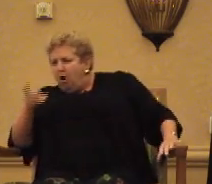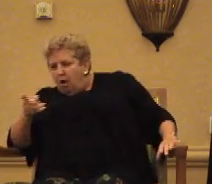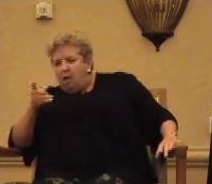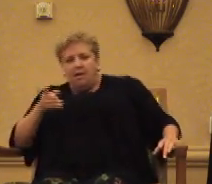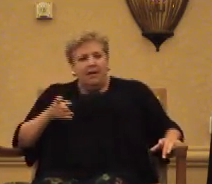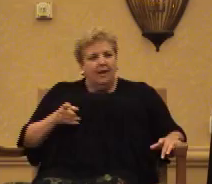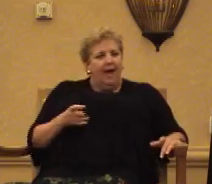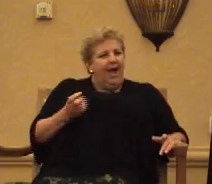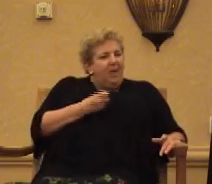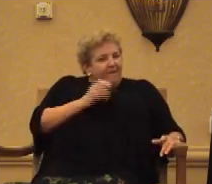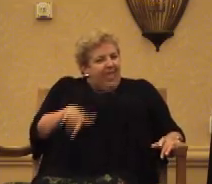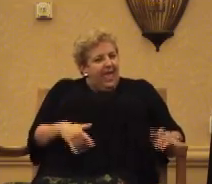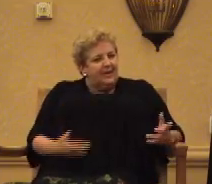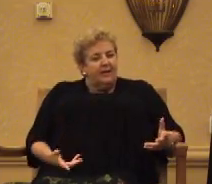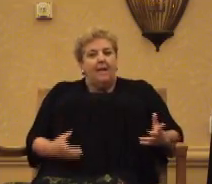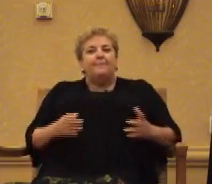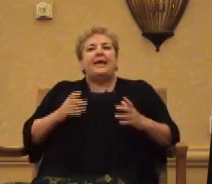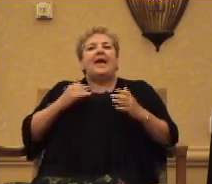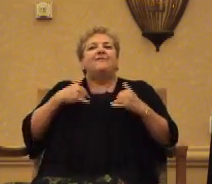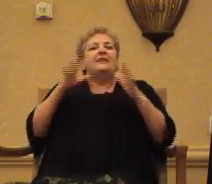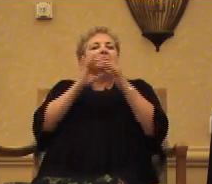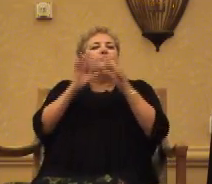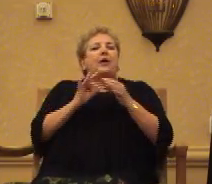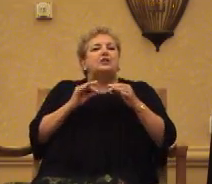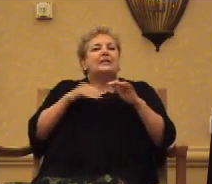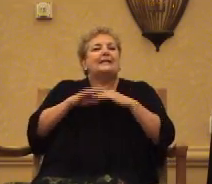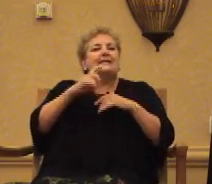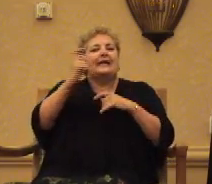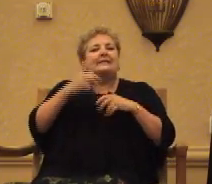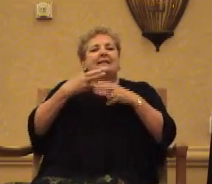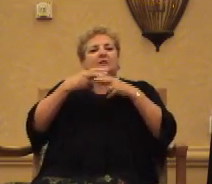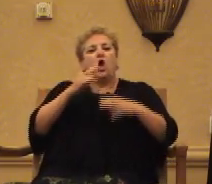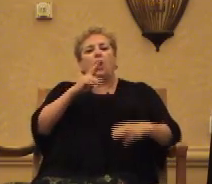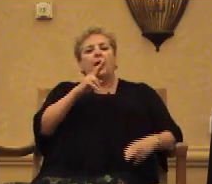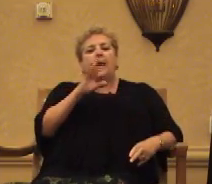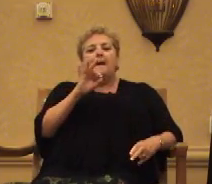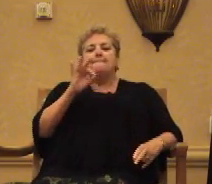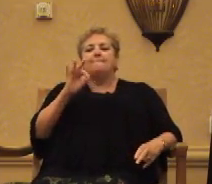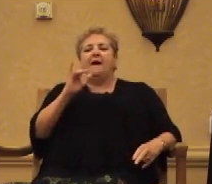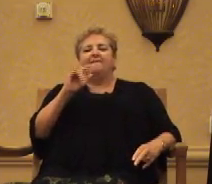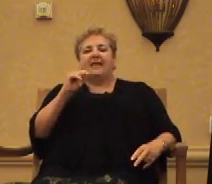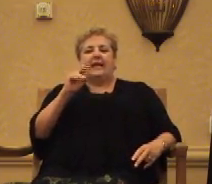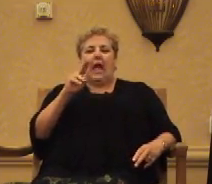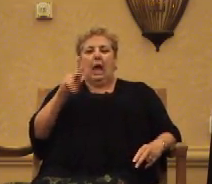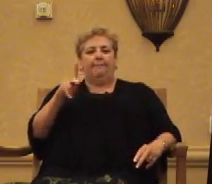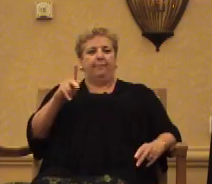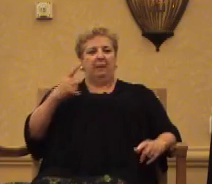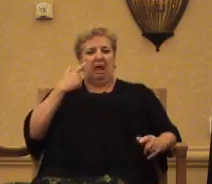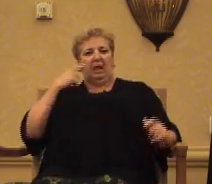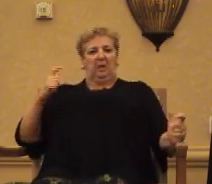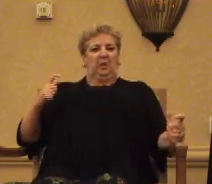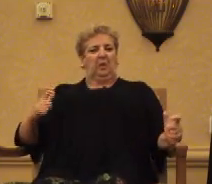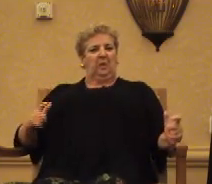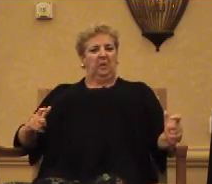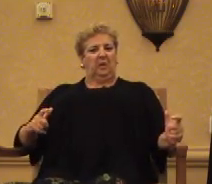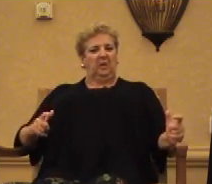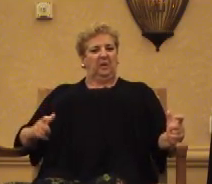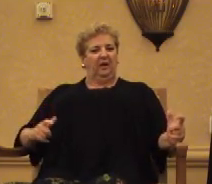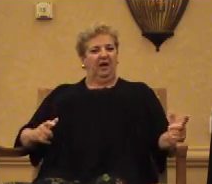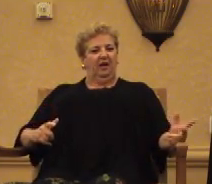this expression in Texas, they call puffing up. You know, I puff up. I couldn't wait. And my ego even took